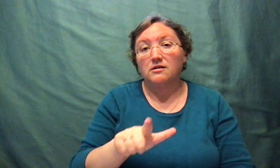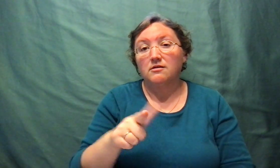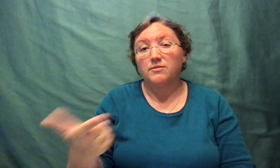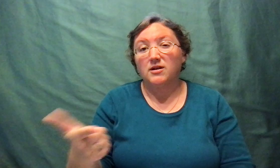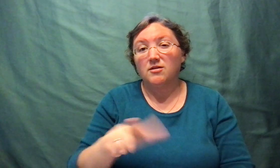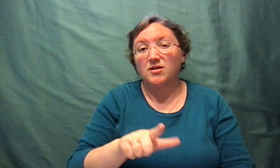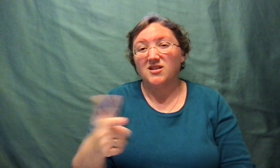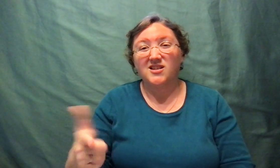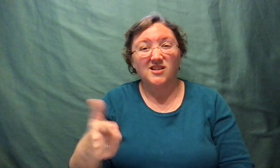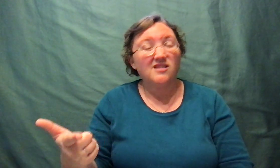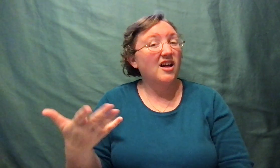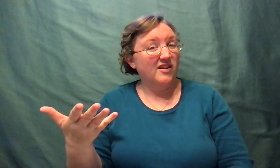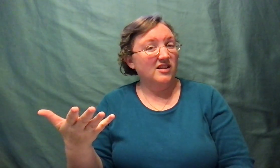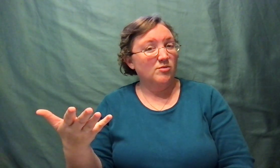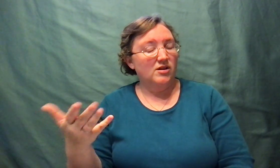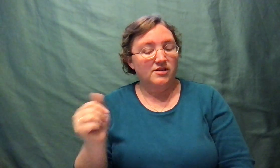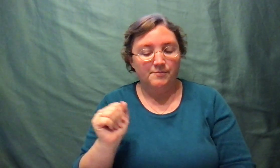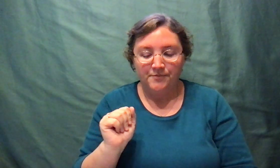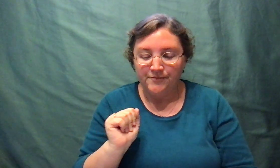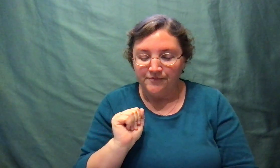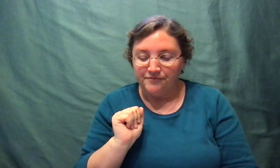paradiddle, paradiddle. I think that's what it is.